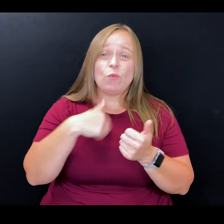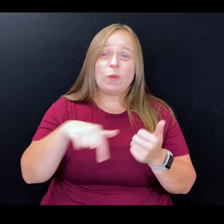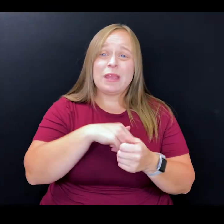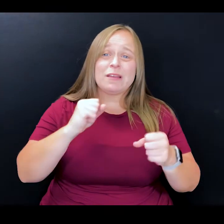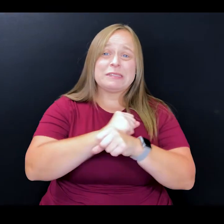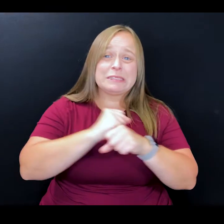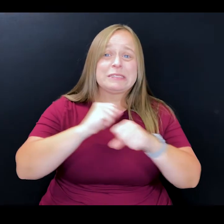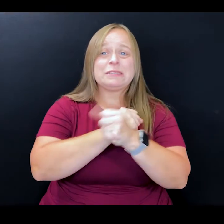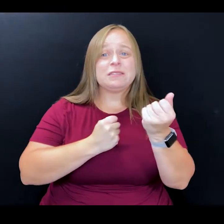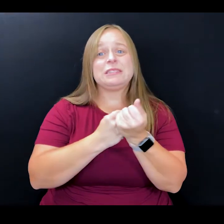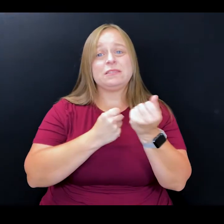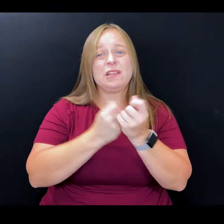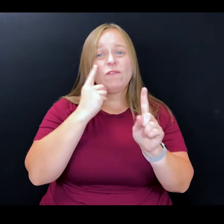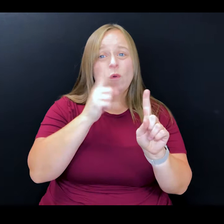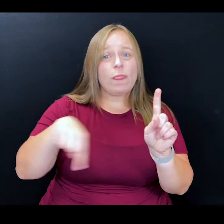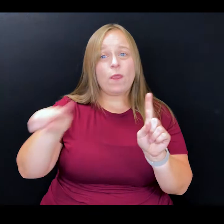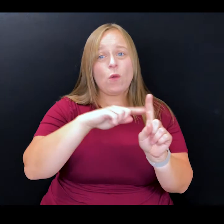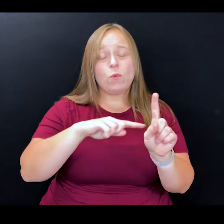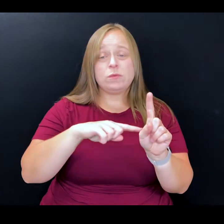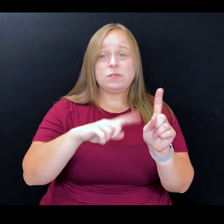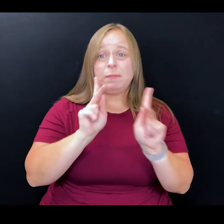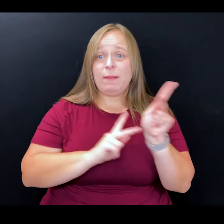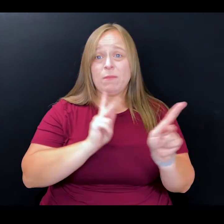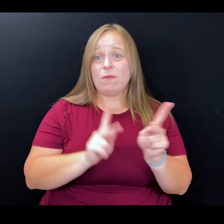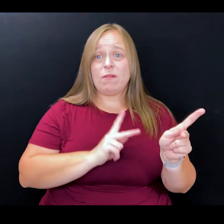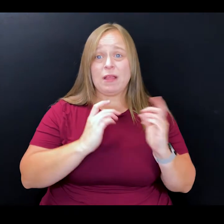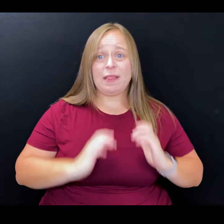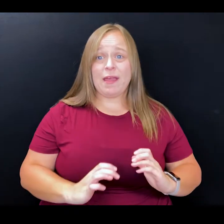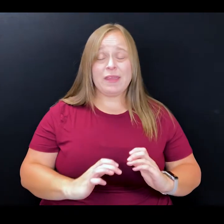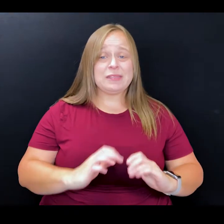to really, really advocate on behalf of those